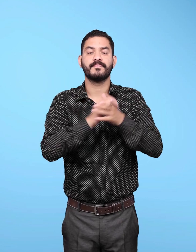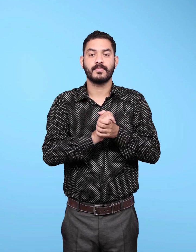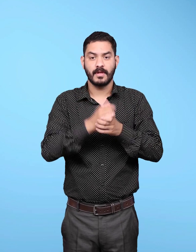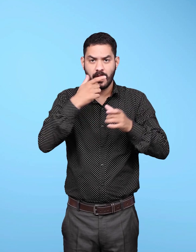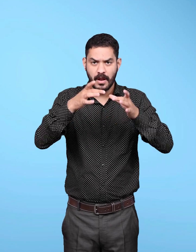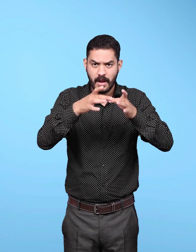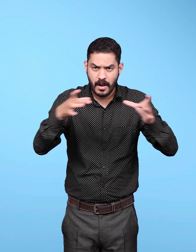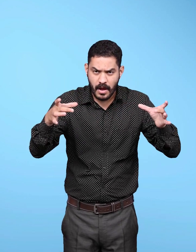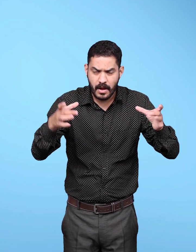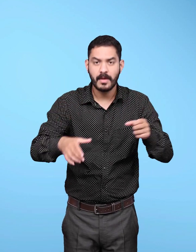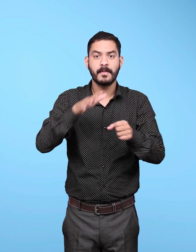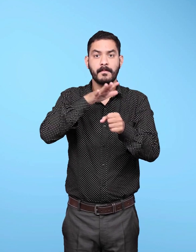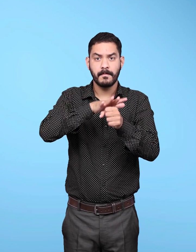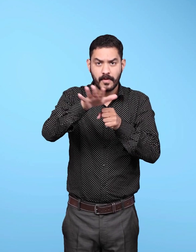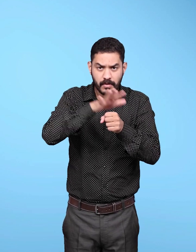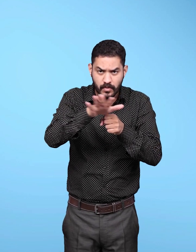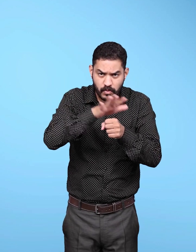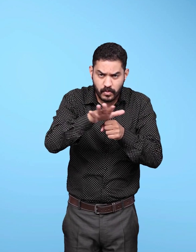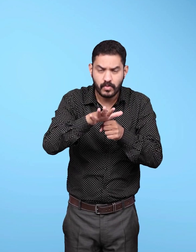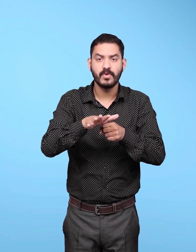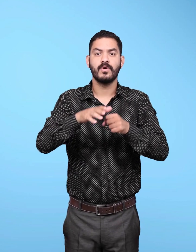Are they made of brick, wood, or stone?